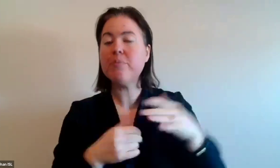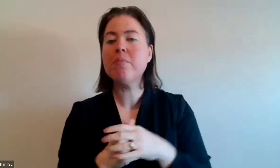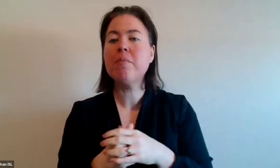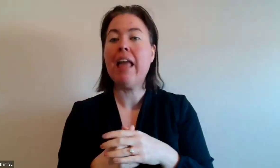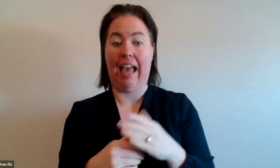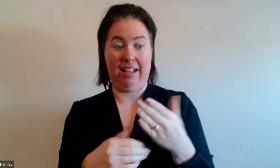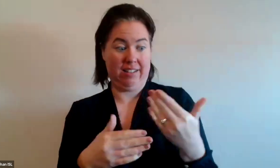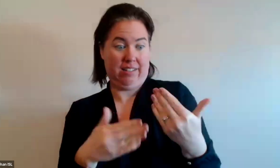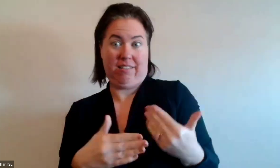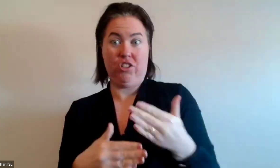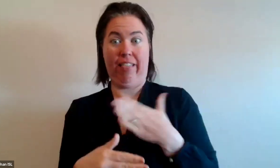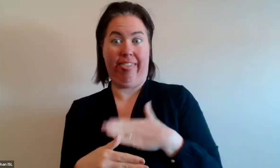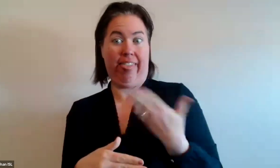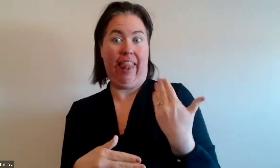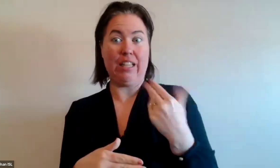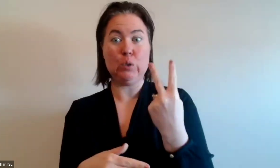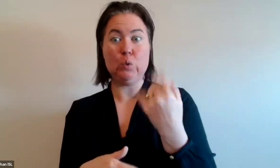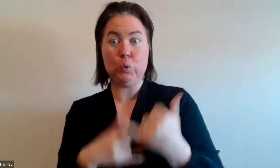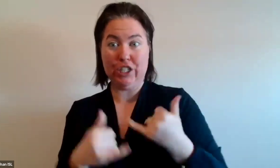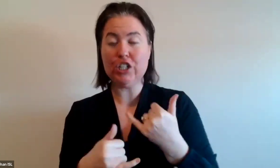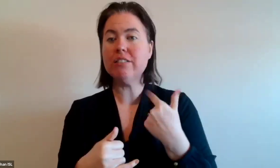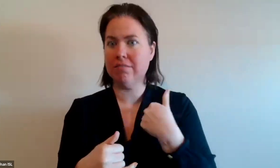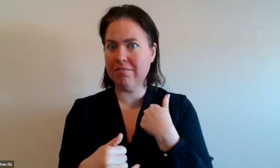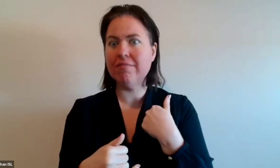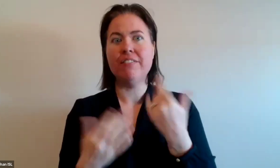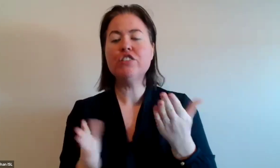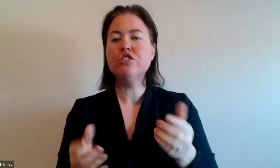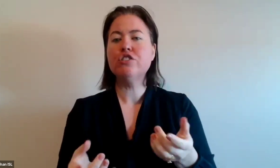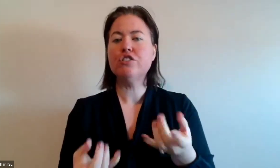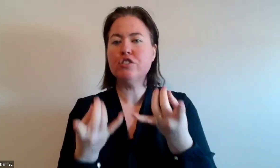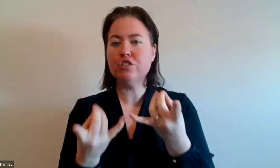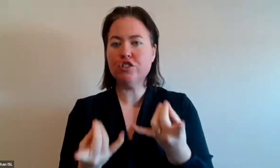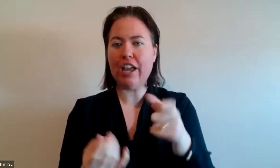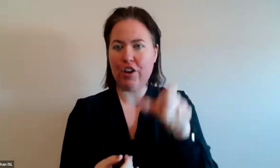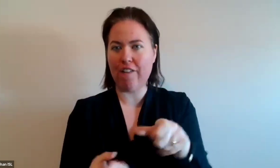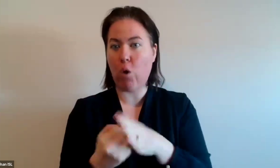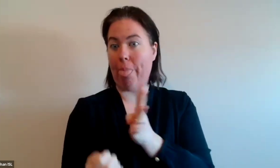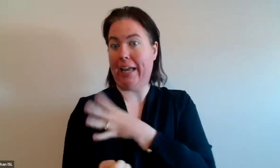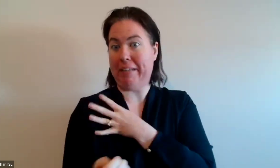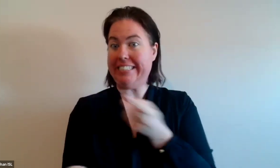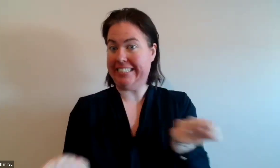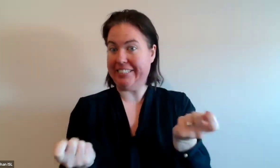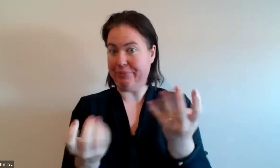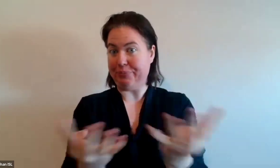years, as Eleanor said, well, I had the opportunity to be the chair of the committee. So